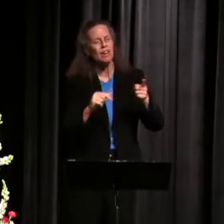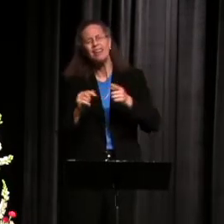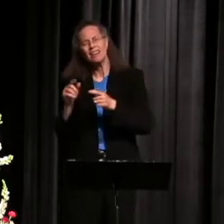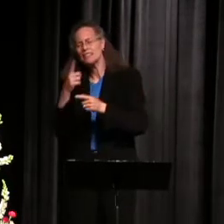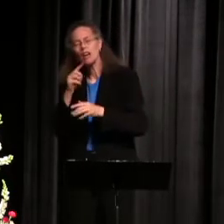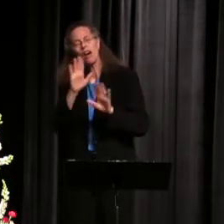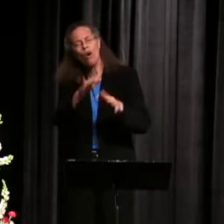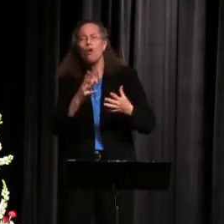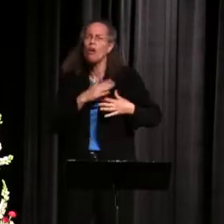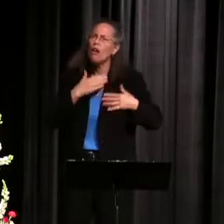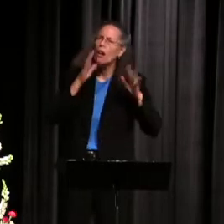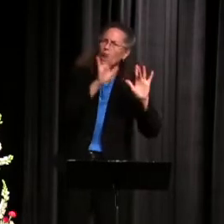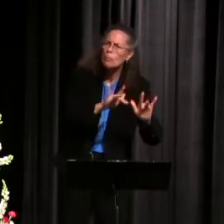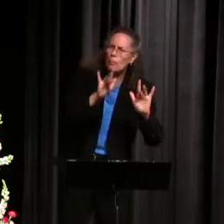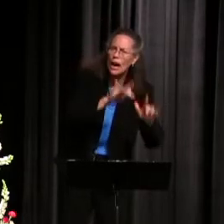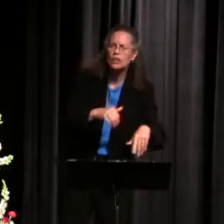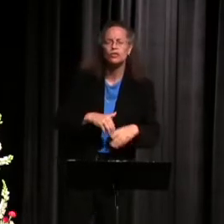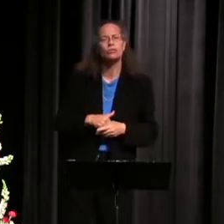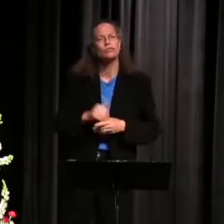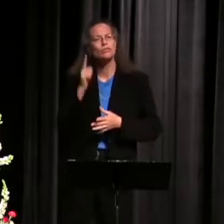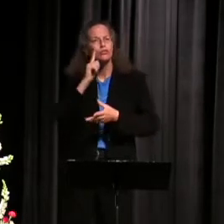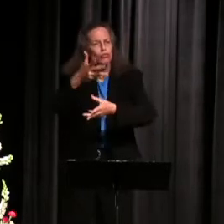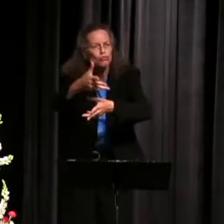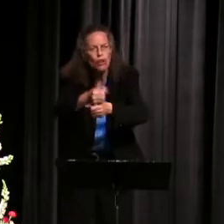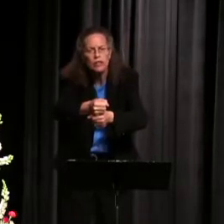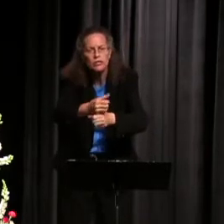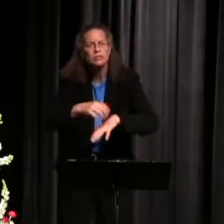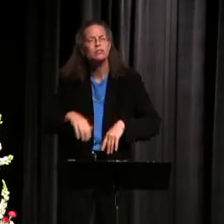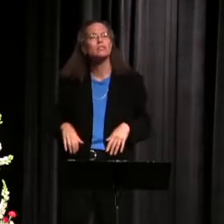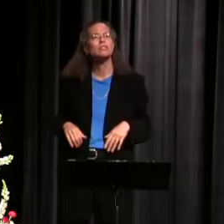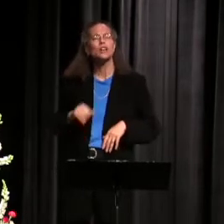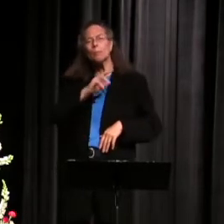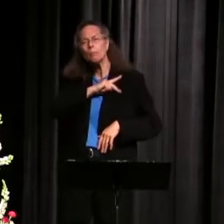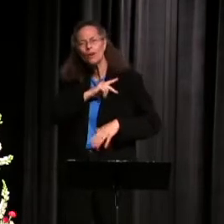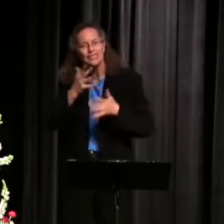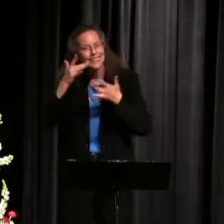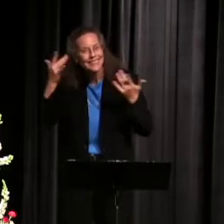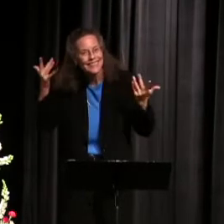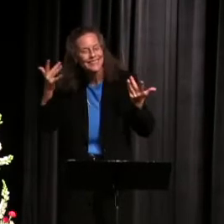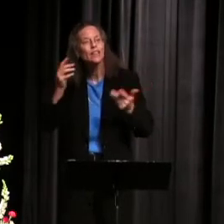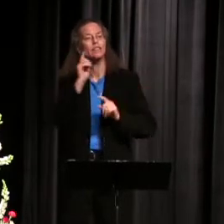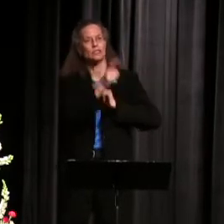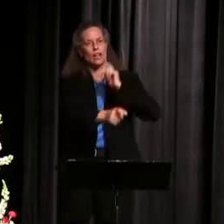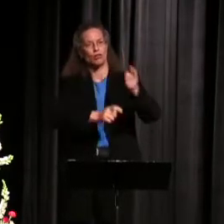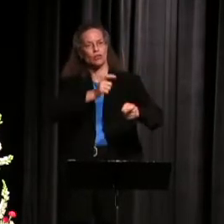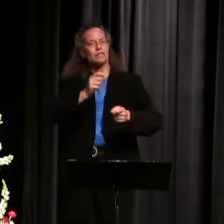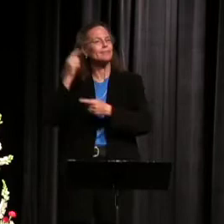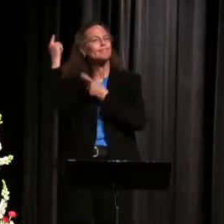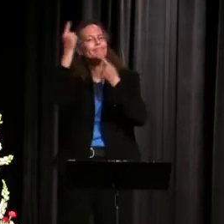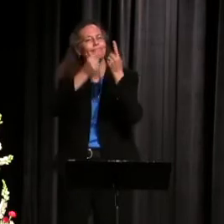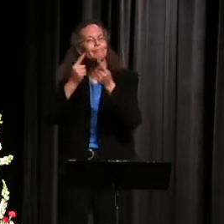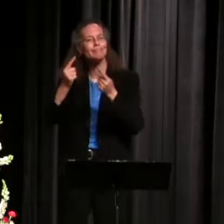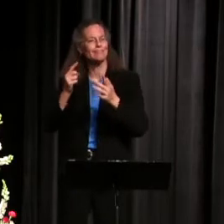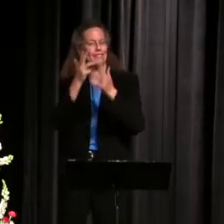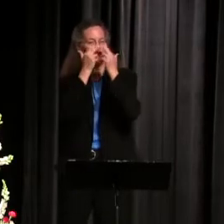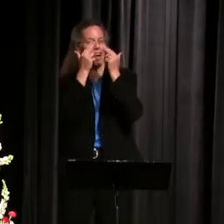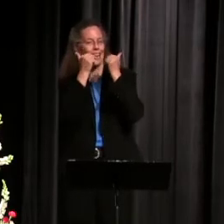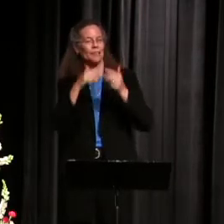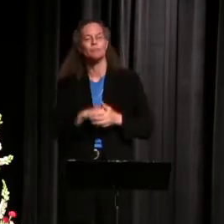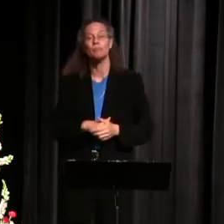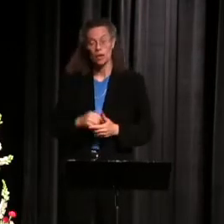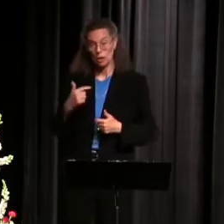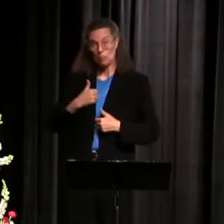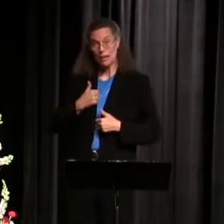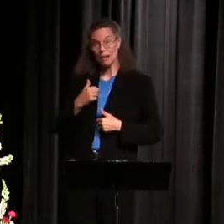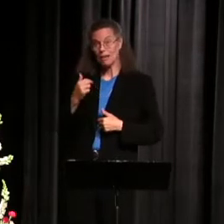compassionate, trustworthy, thoughtful, personable, generous, considerate, and lighthearted. Personally,